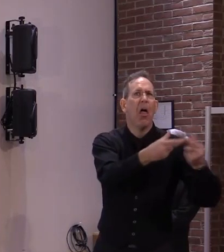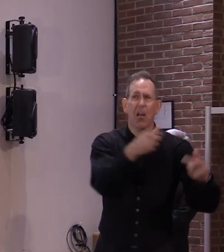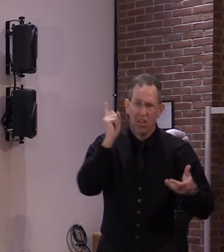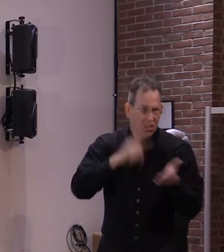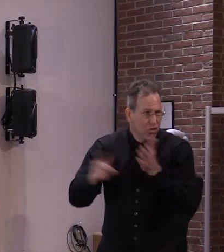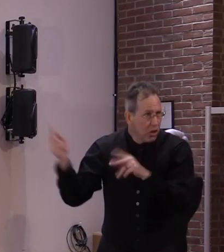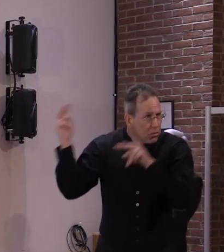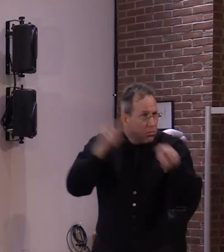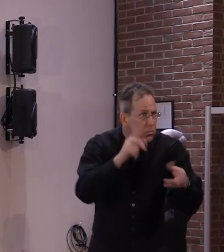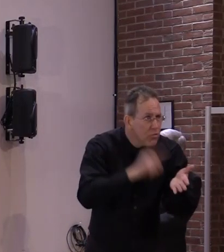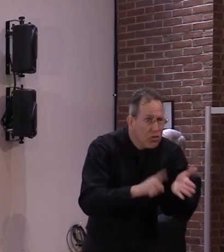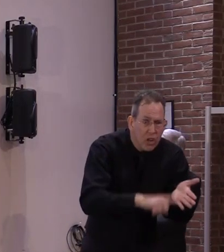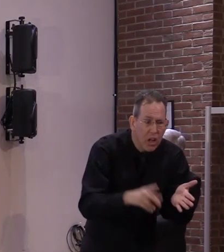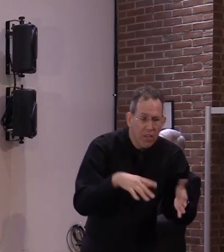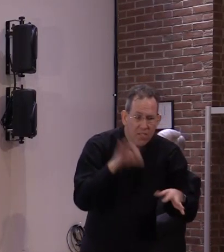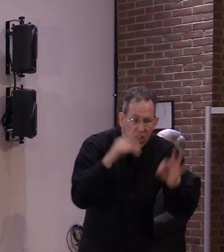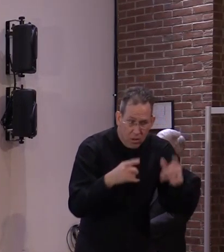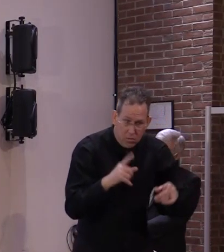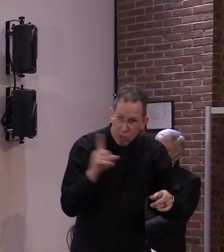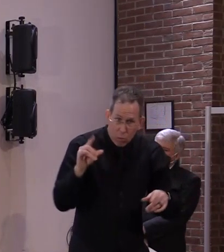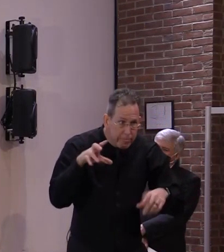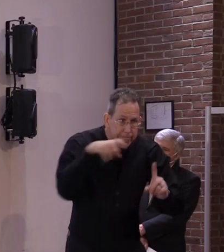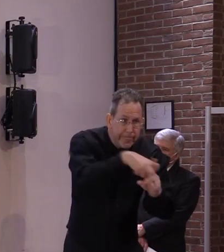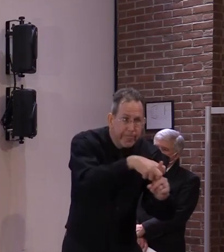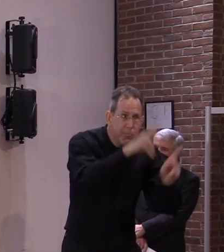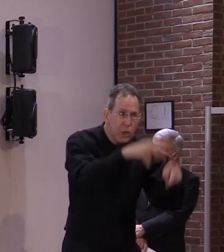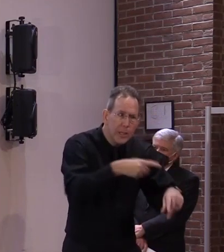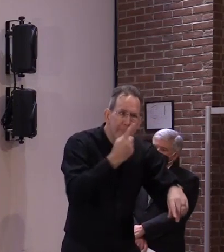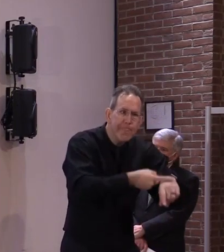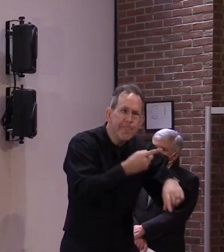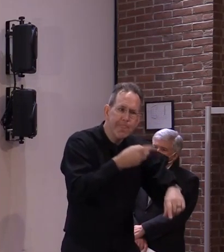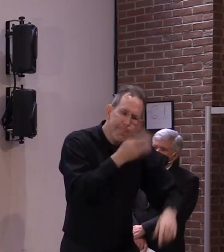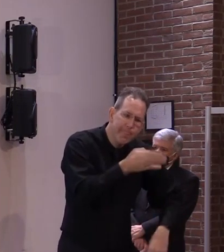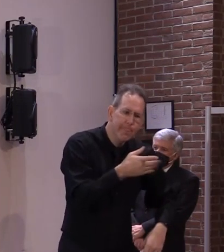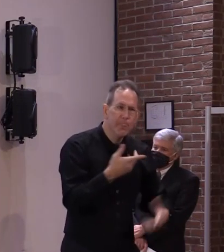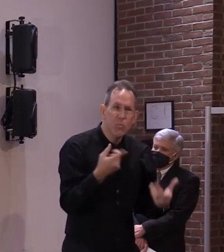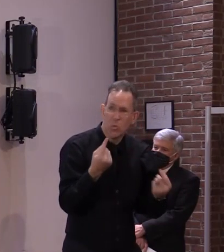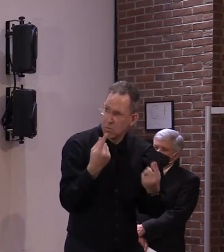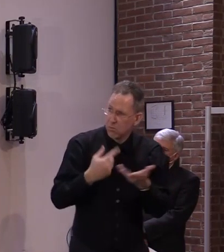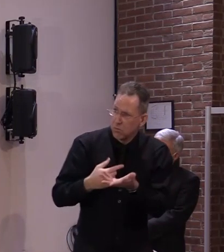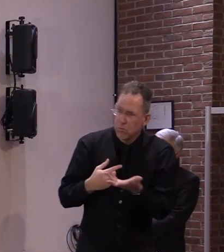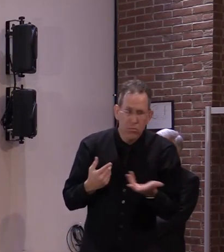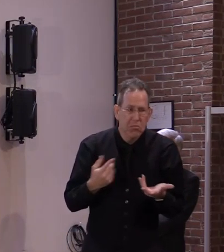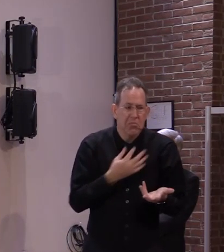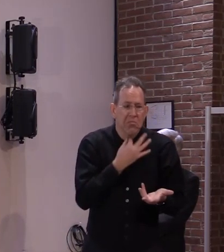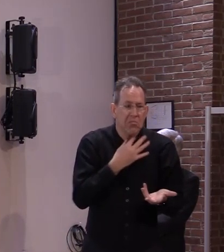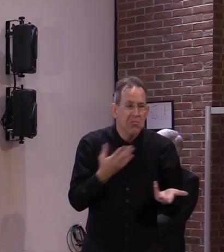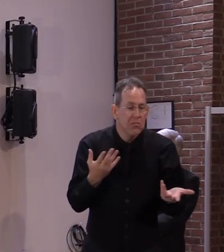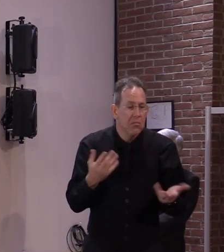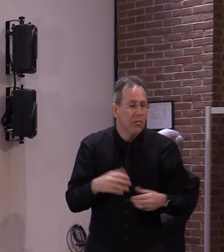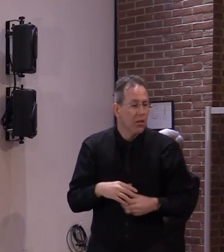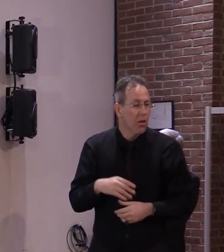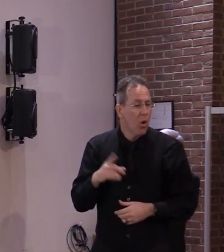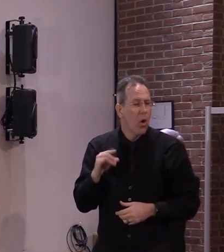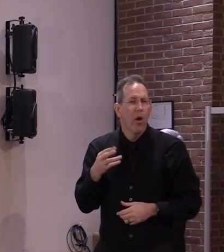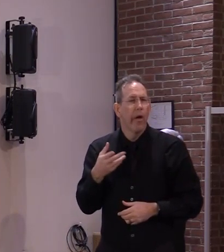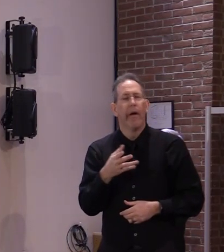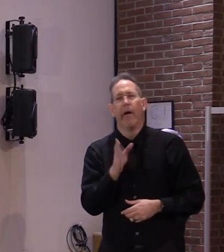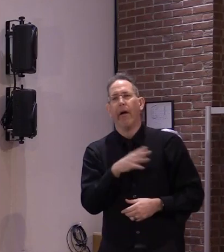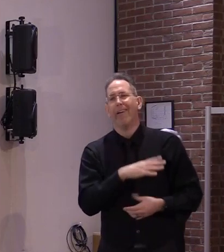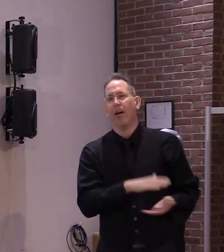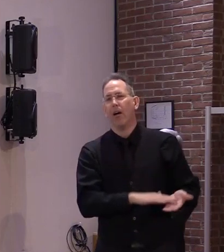Any hospital or outlet being punished in any way? Are there any real ramifications for cutting the line?